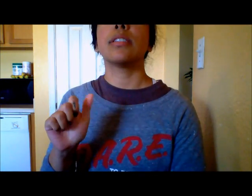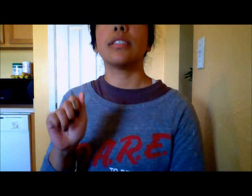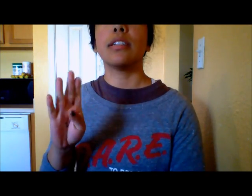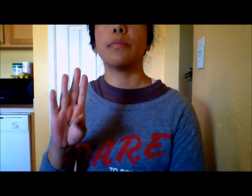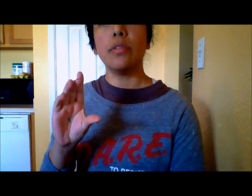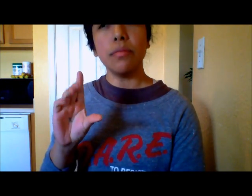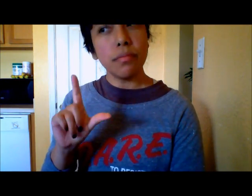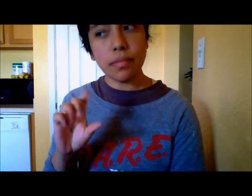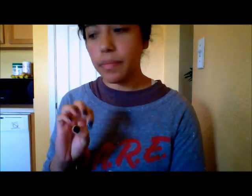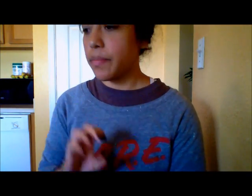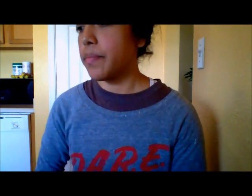syllable.